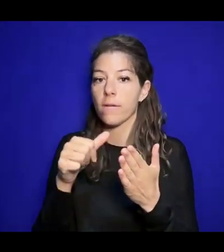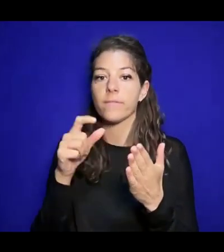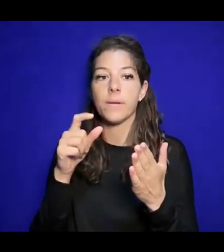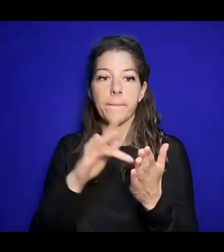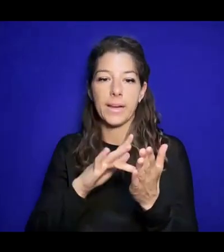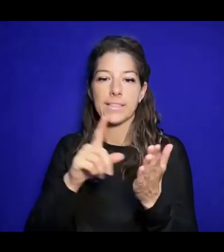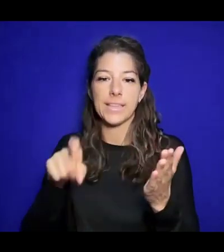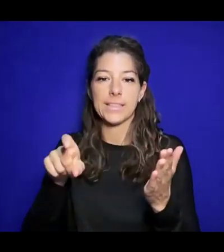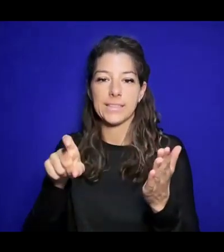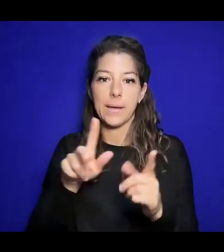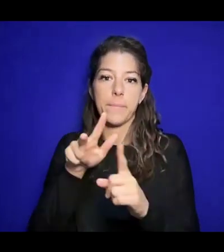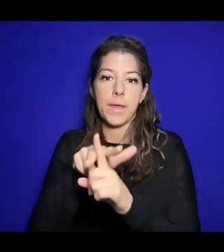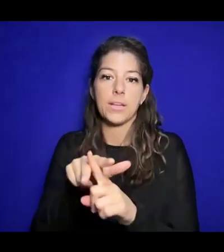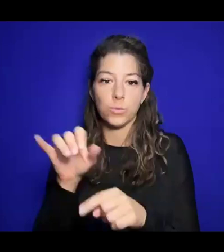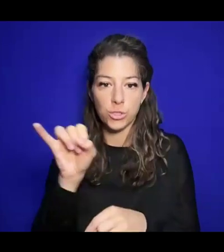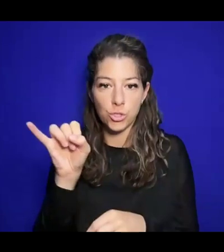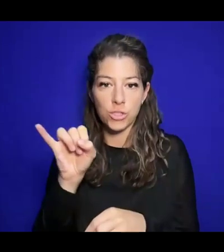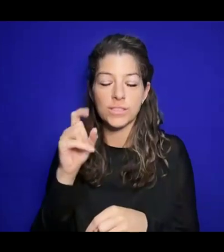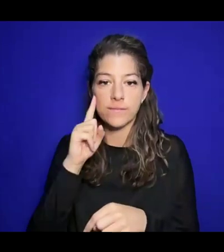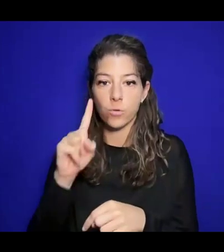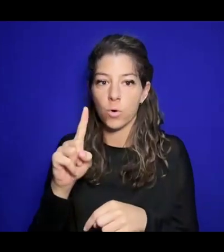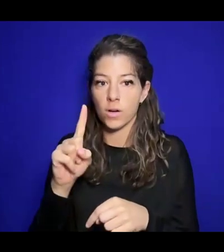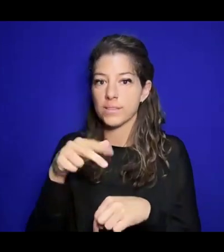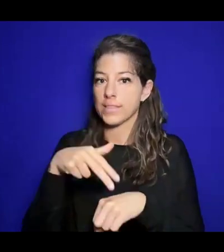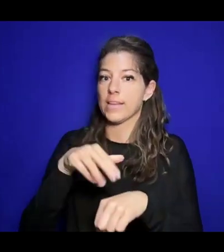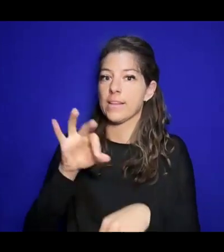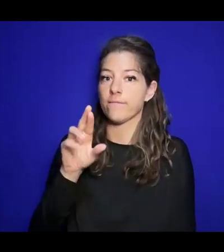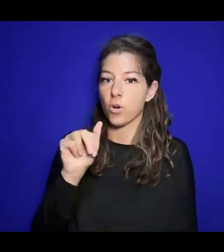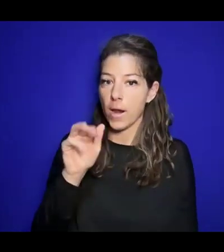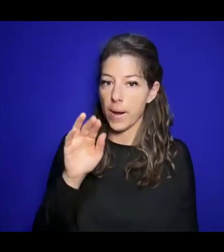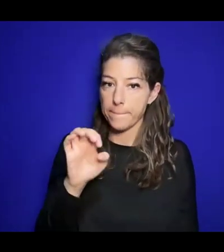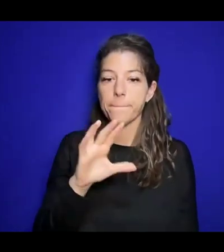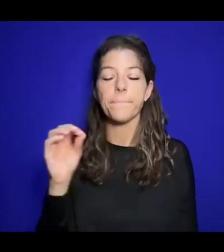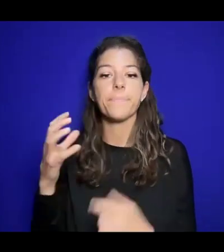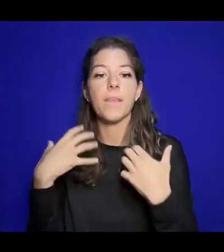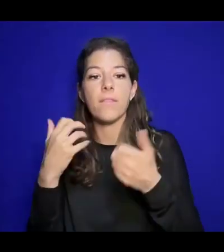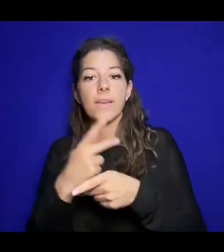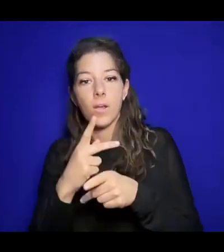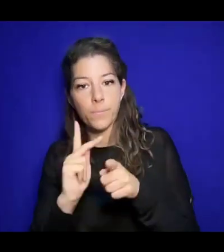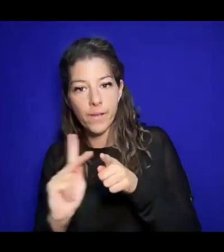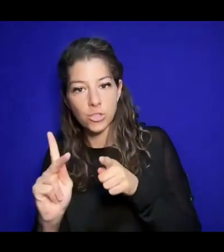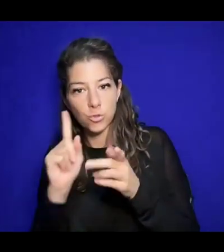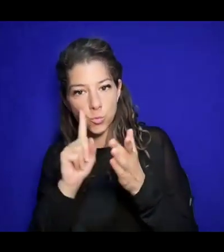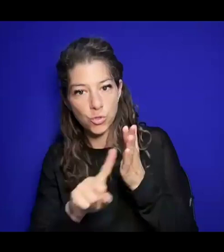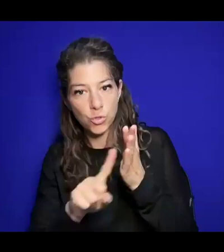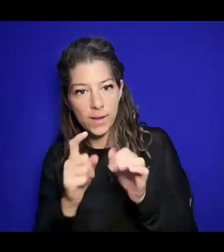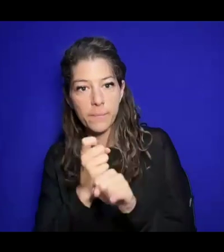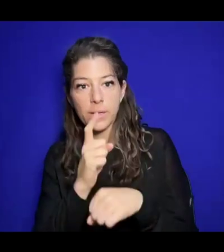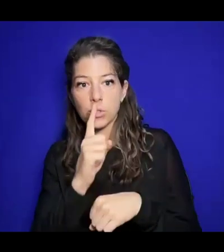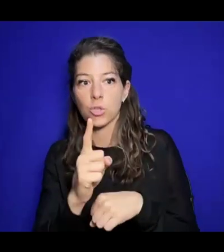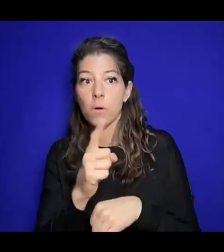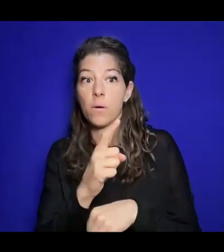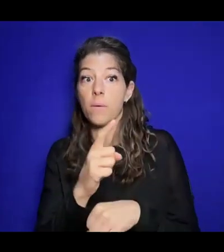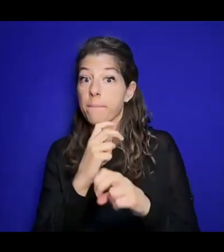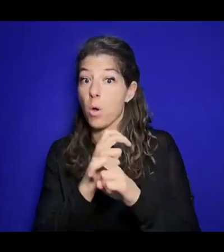to apply to the insurance to get a standing frame. You also want your healthcare professional to check you to make sure your bone density is strong